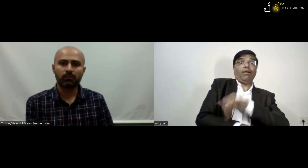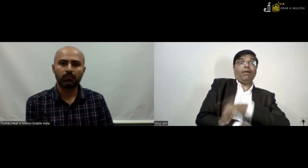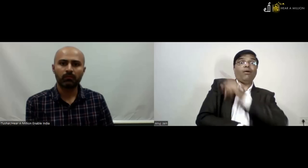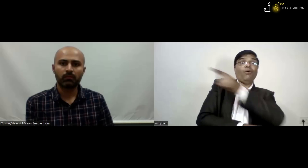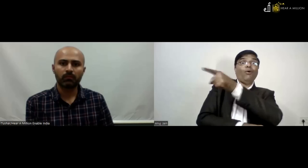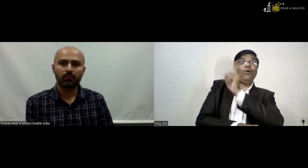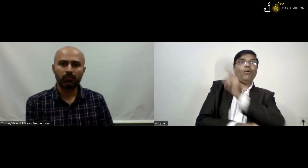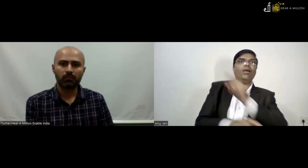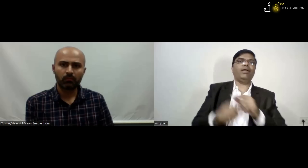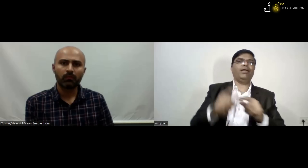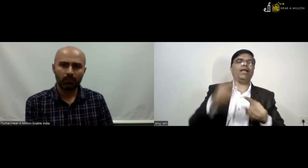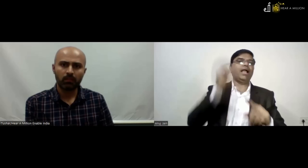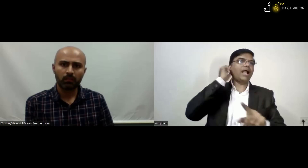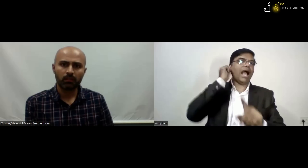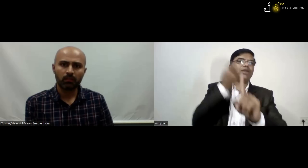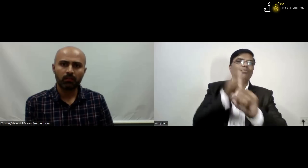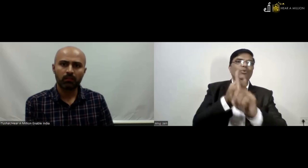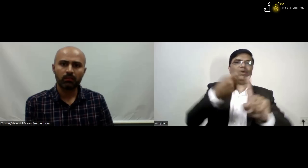order,